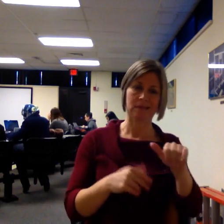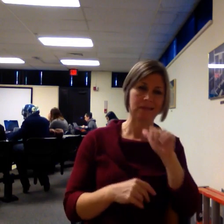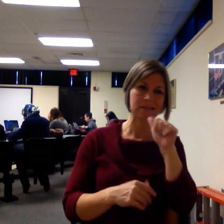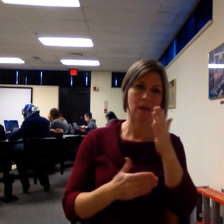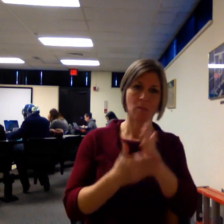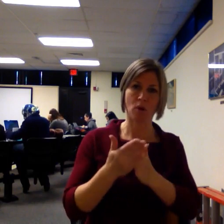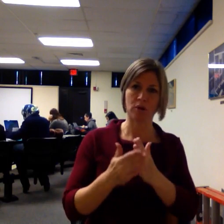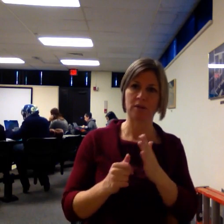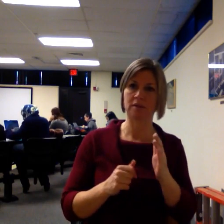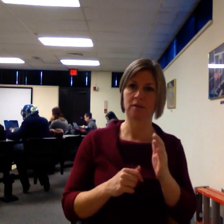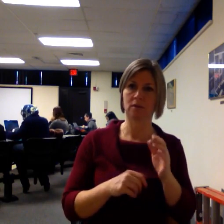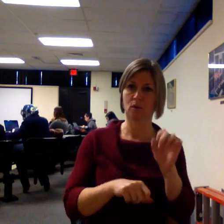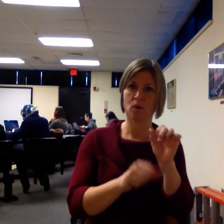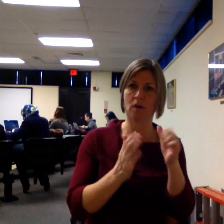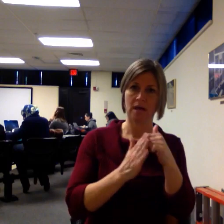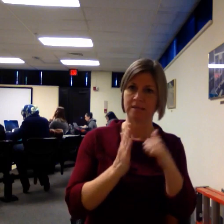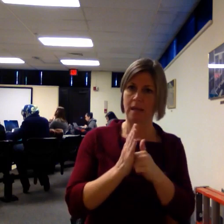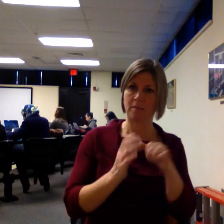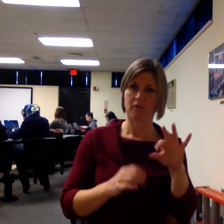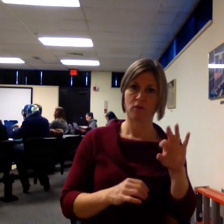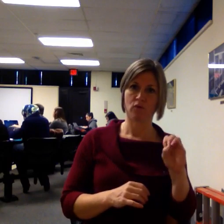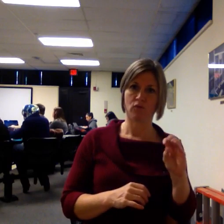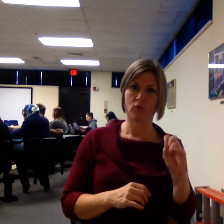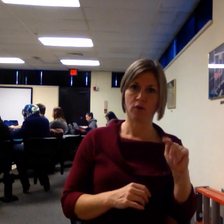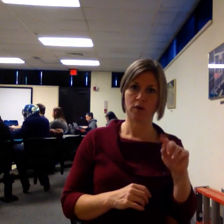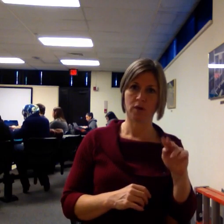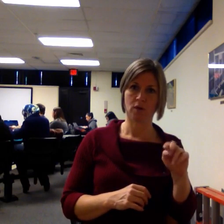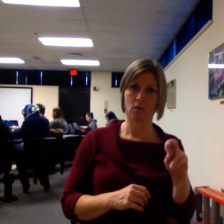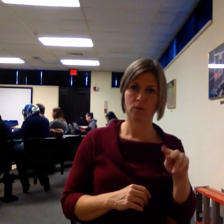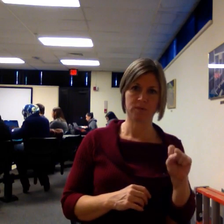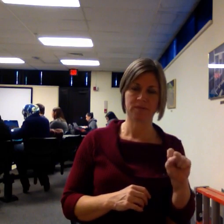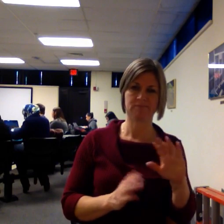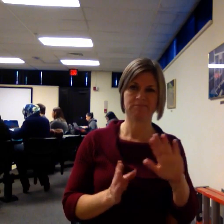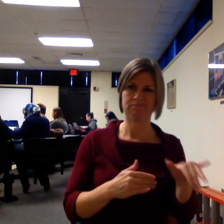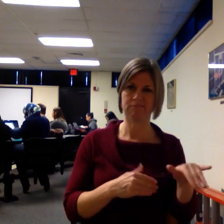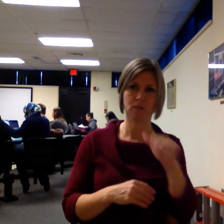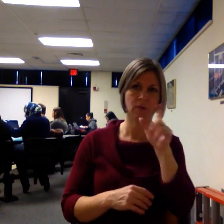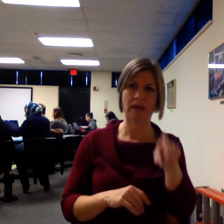the footnotes, so whenever you have to go to the footnotes, I just let you not deal with that.